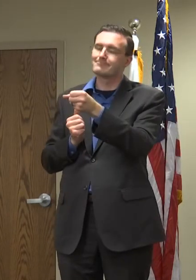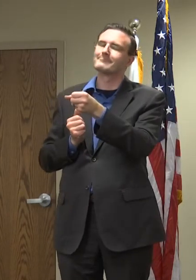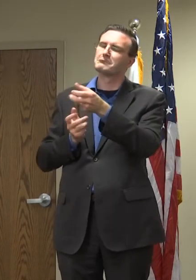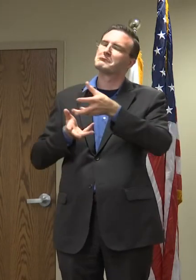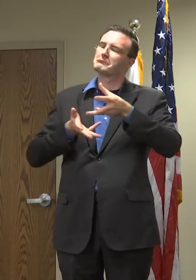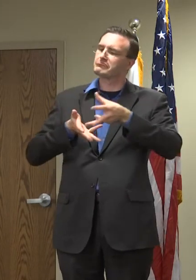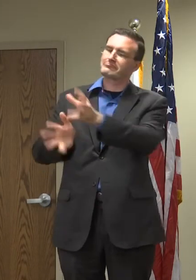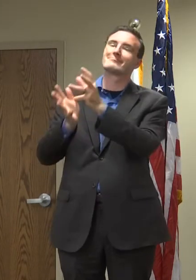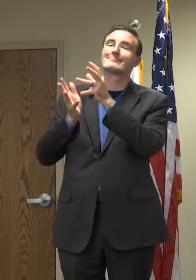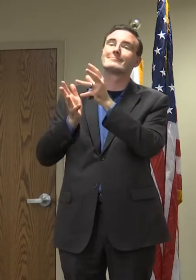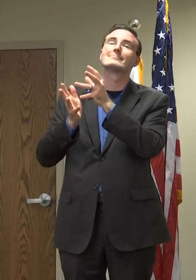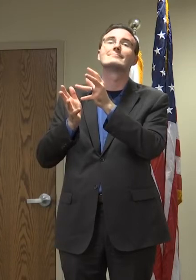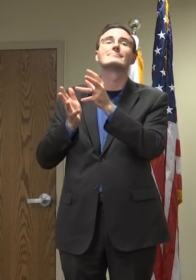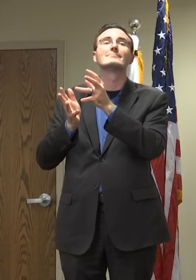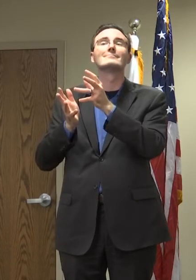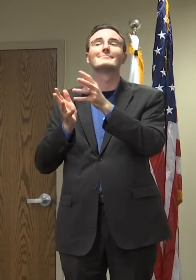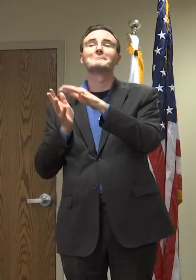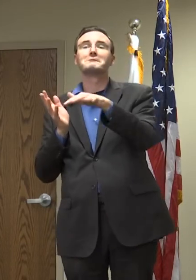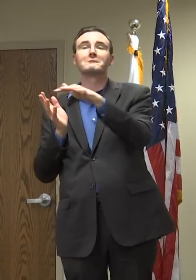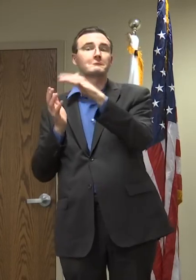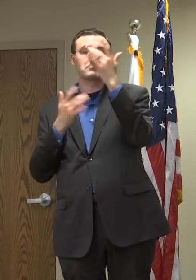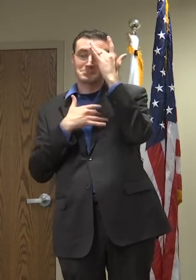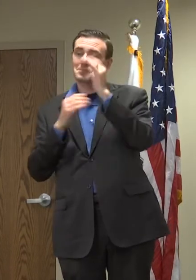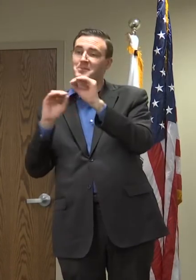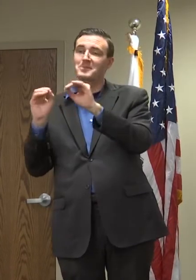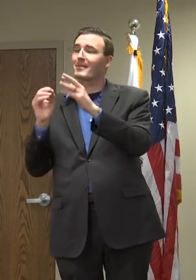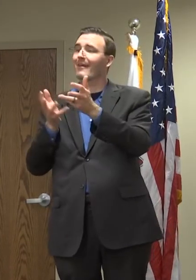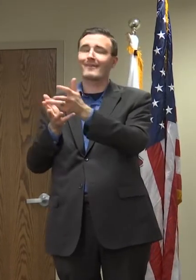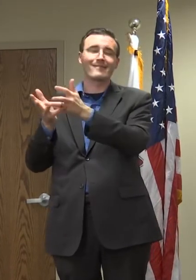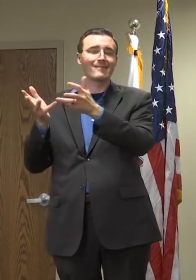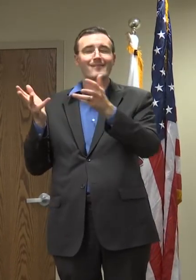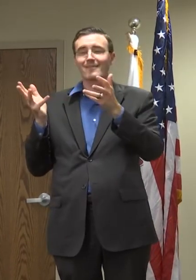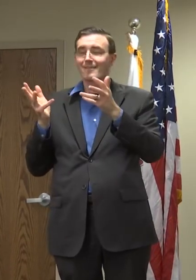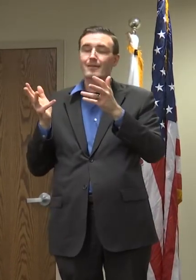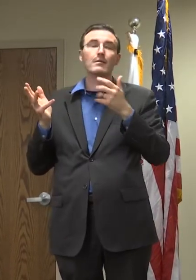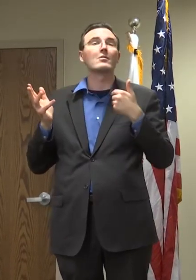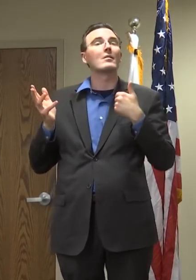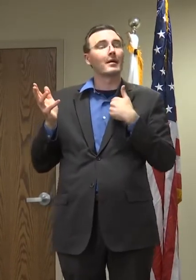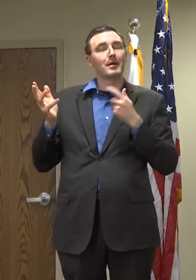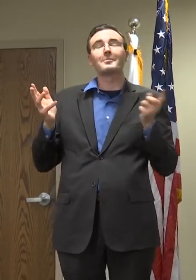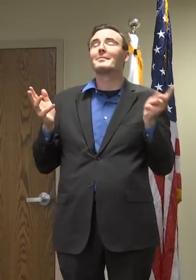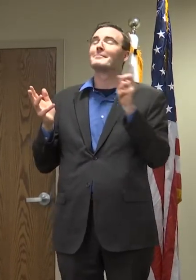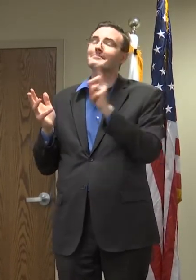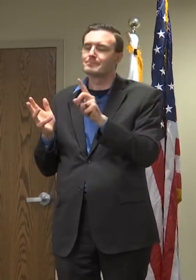low and you potentially expose others as an asymptomatic carrier.